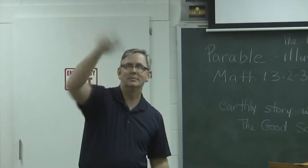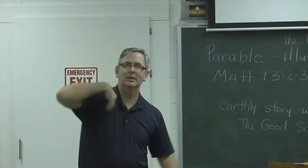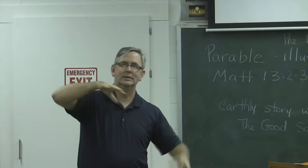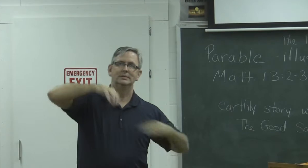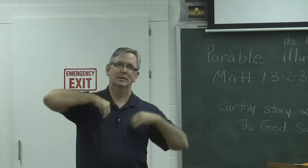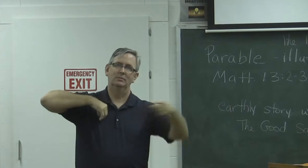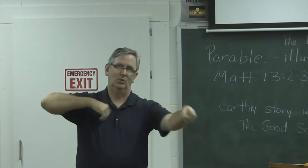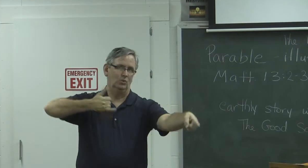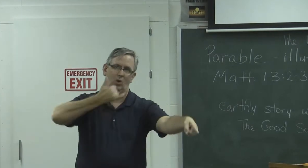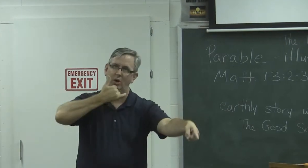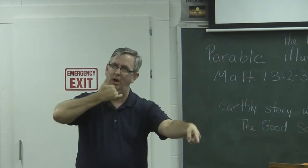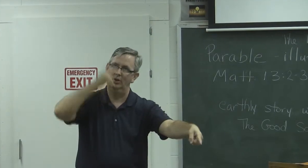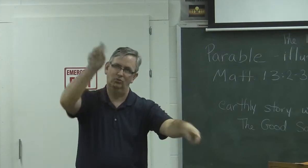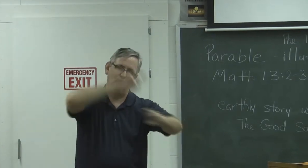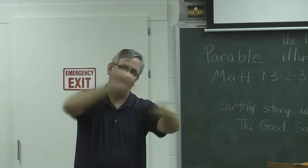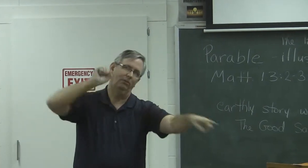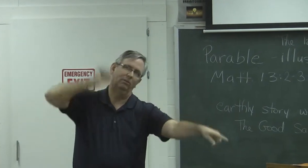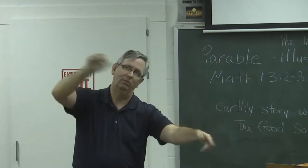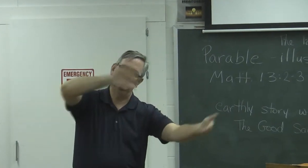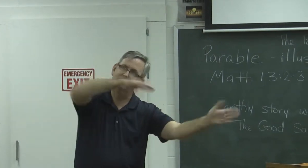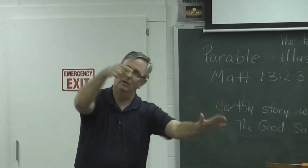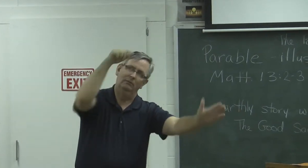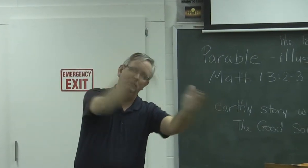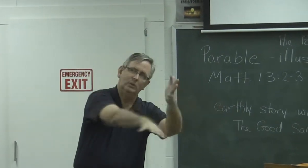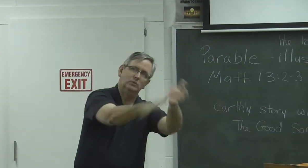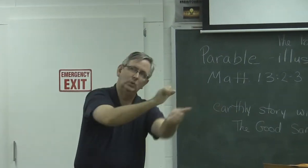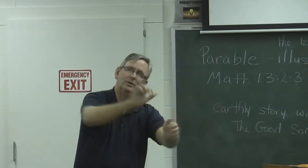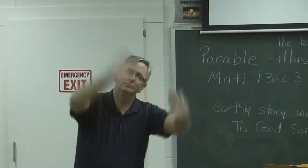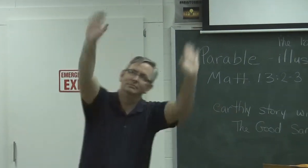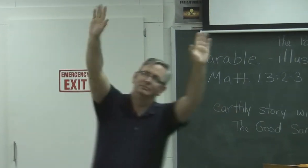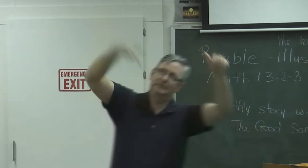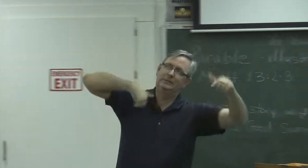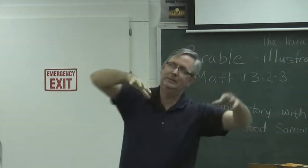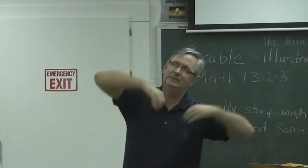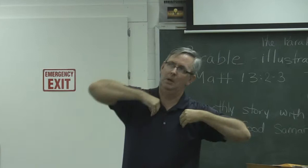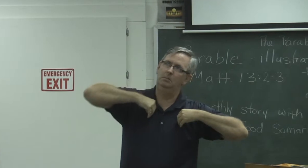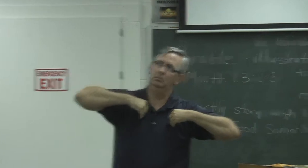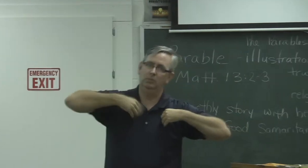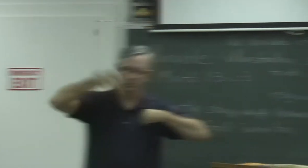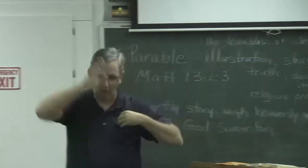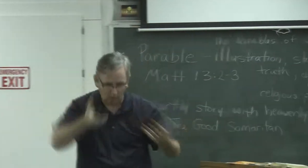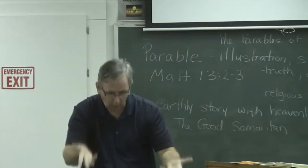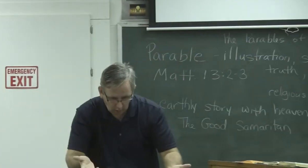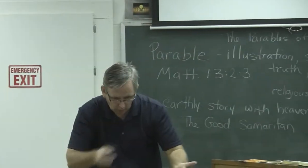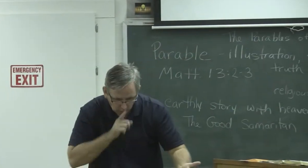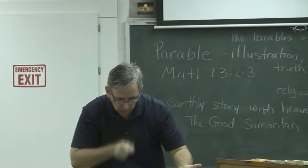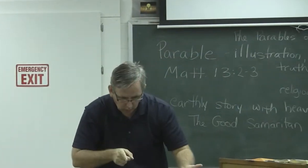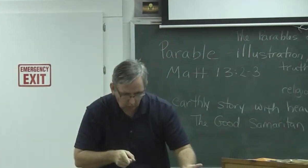he said, no, I'll take their place. And I'll die in their place. I'll take it. They deserve it. That's okay.